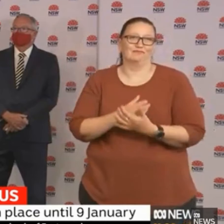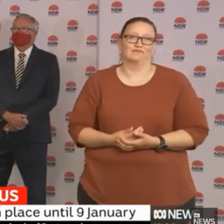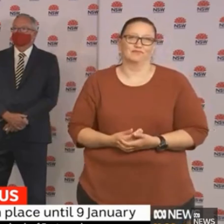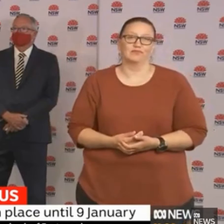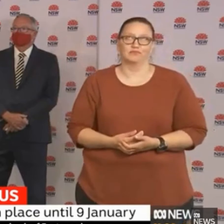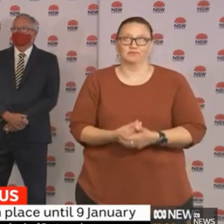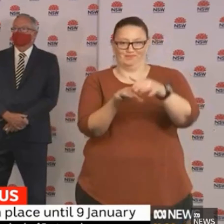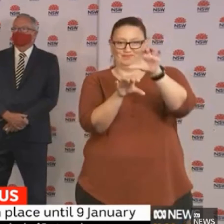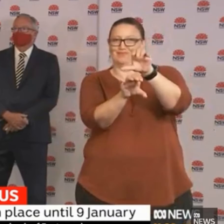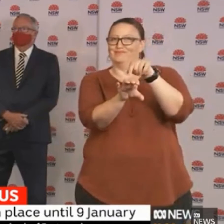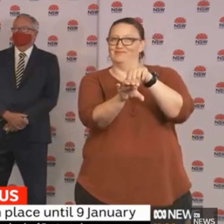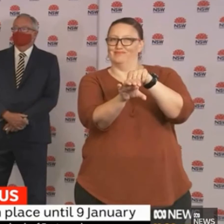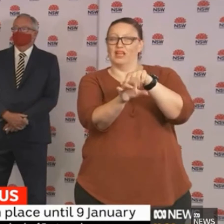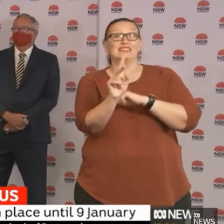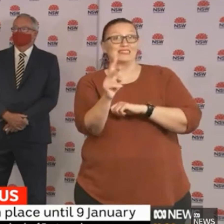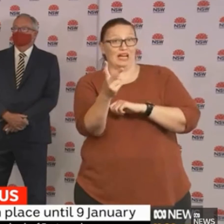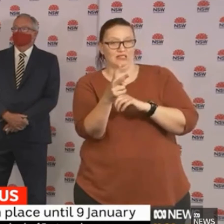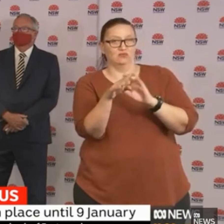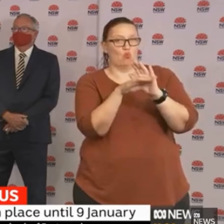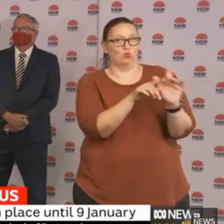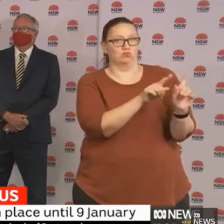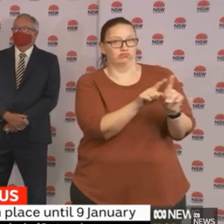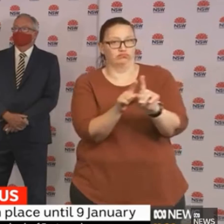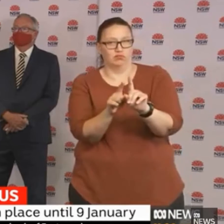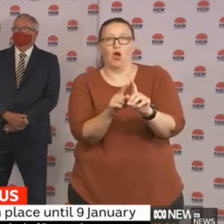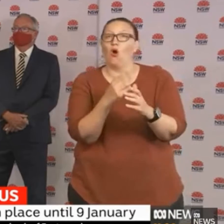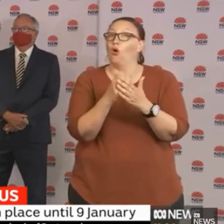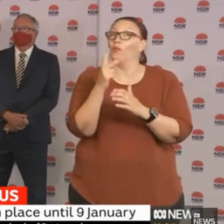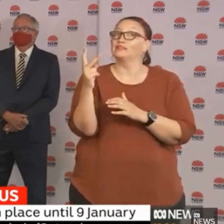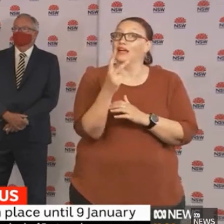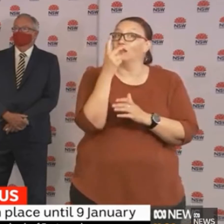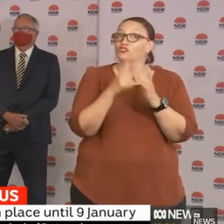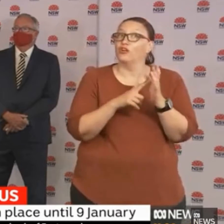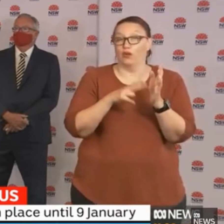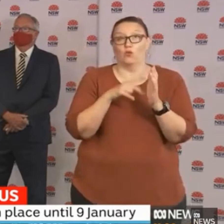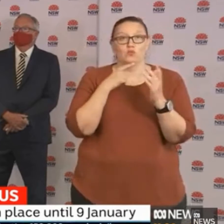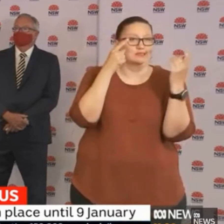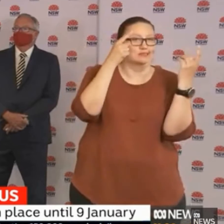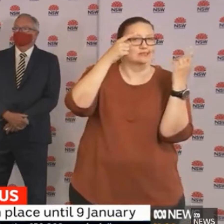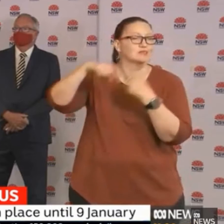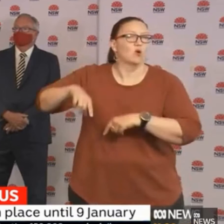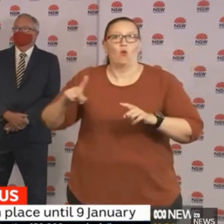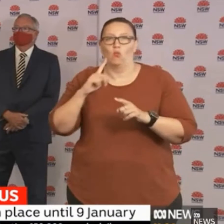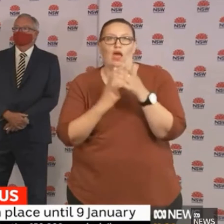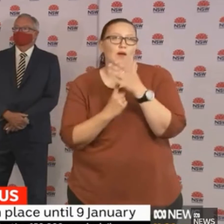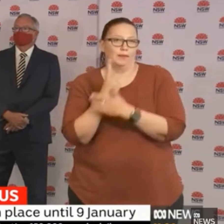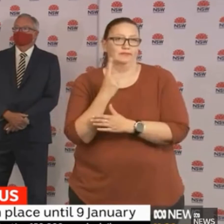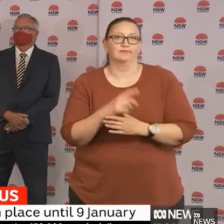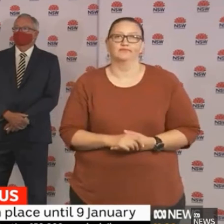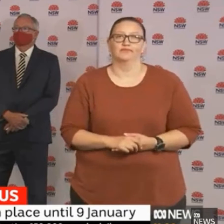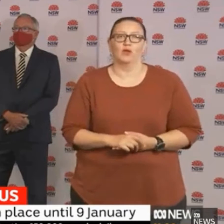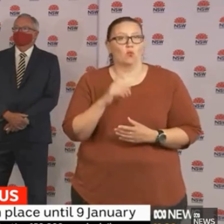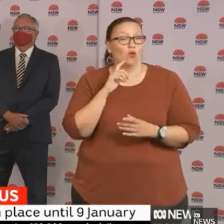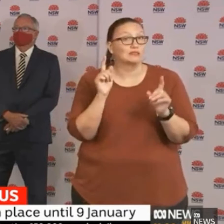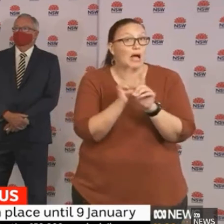in that southern zone of the Northern Beaches beyond the 2nd of January. So our ultimate aim is to make that